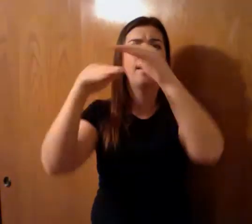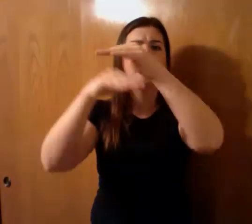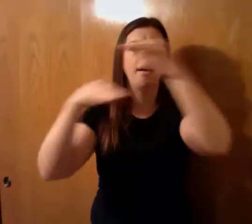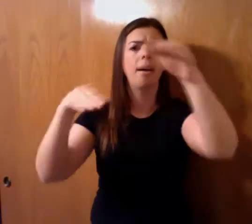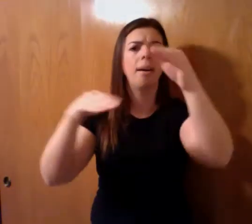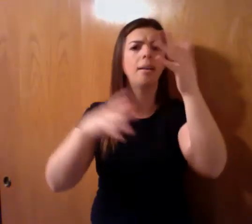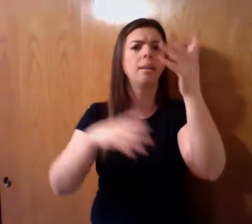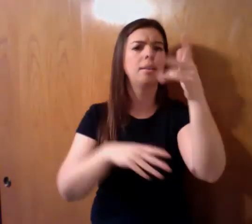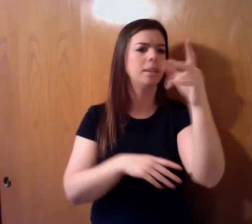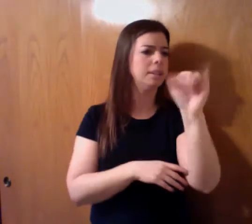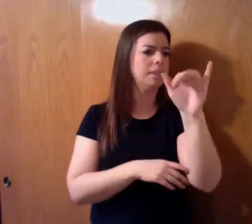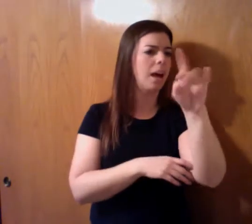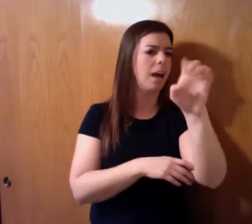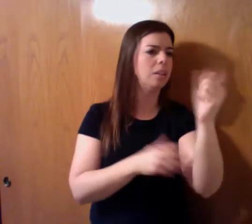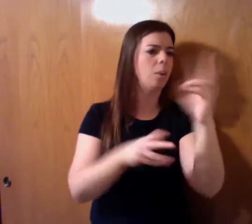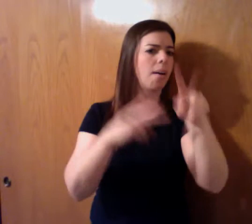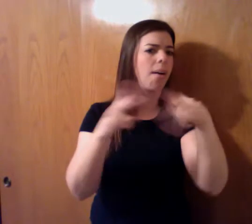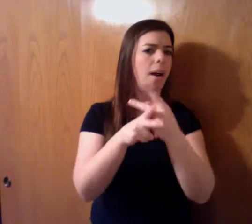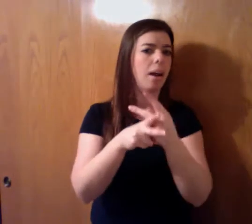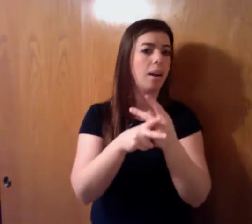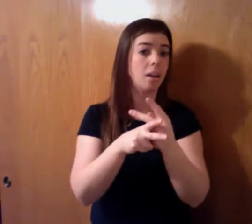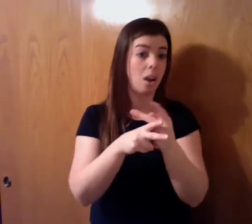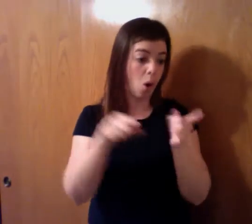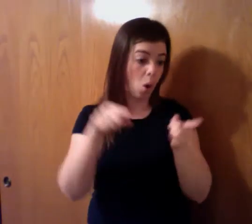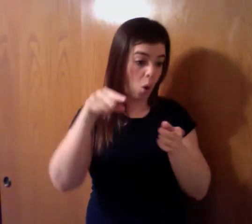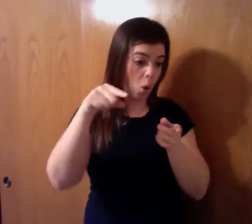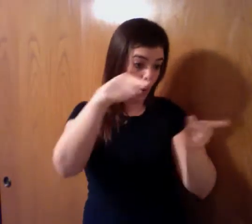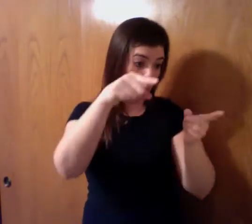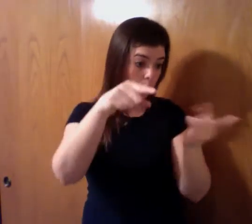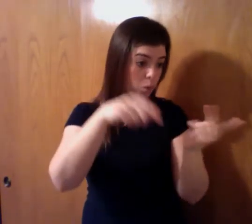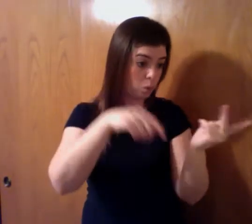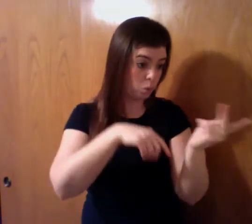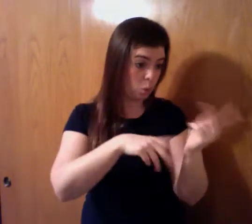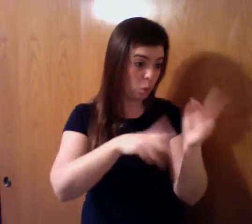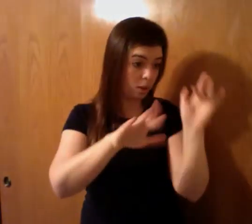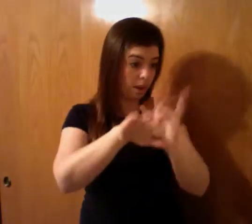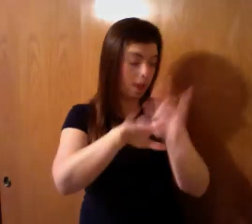what kind? Are these 2 sides ever going to touch? So what do you think we call these 2 sides?